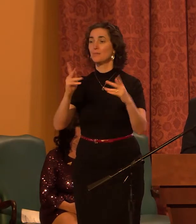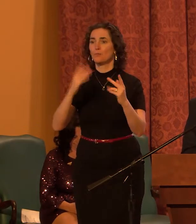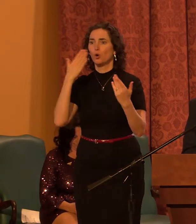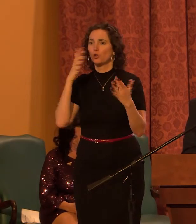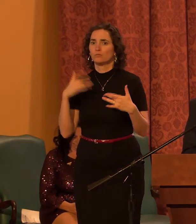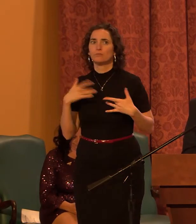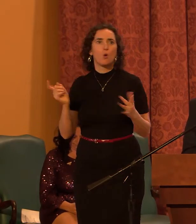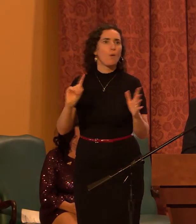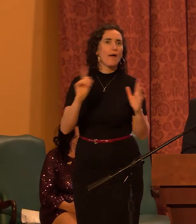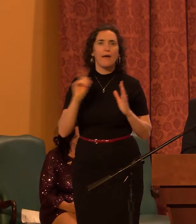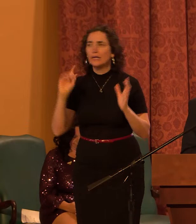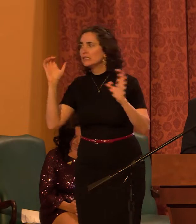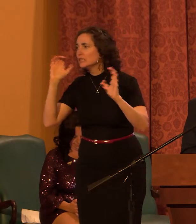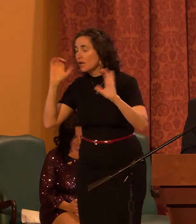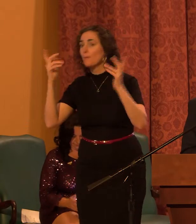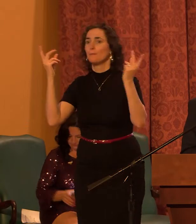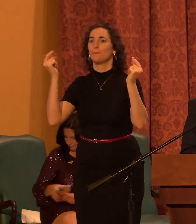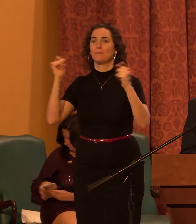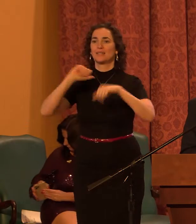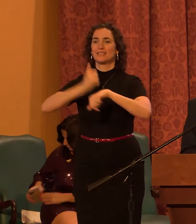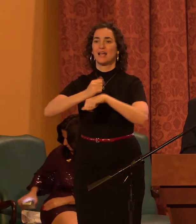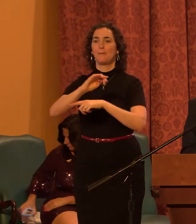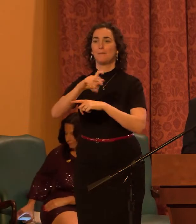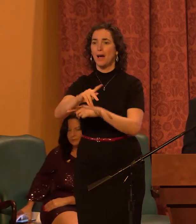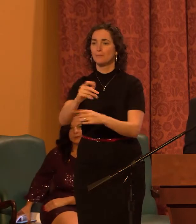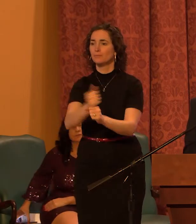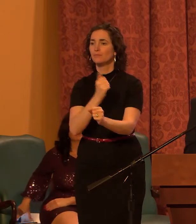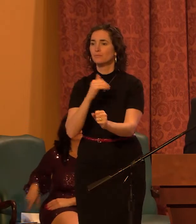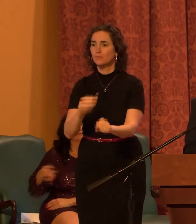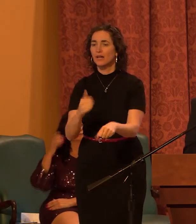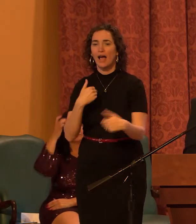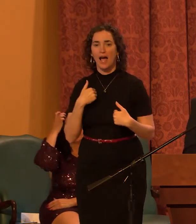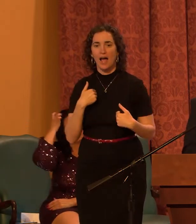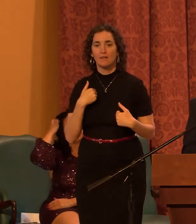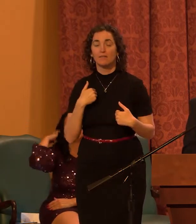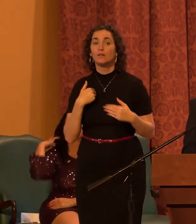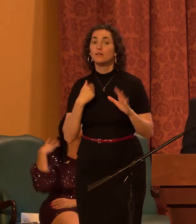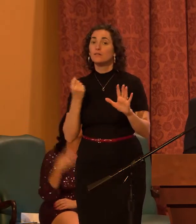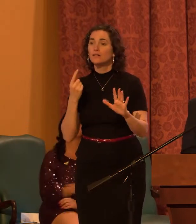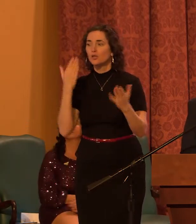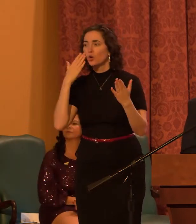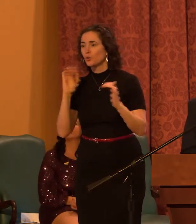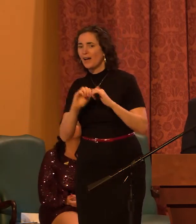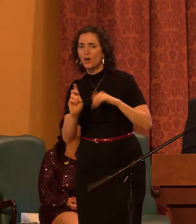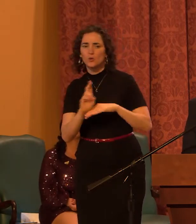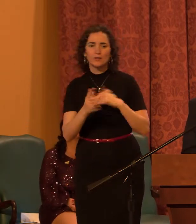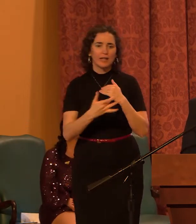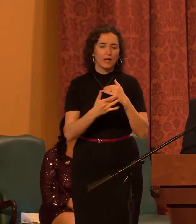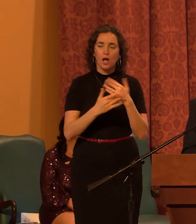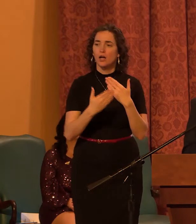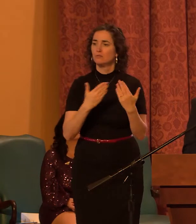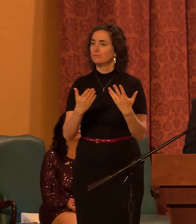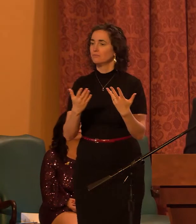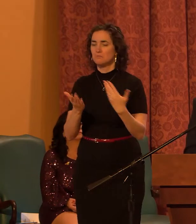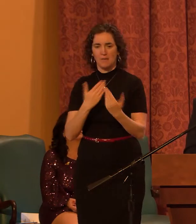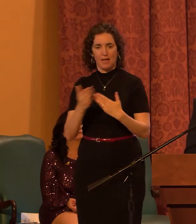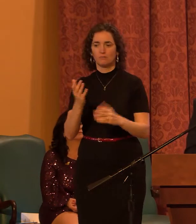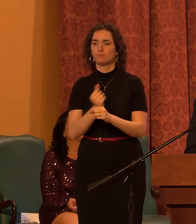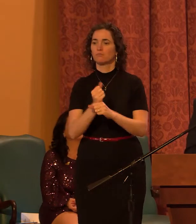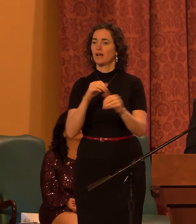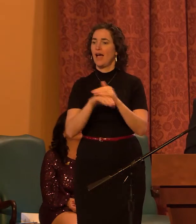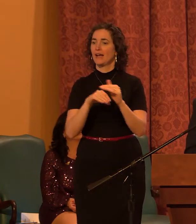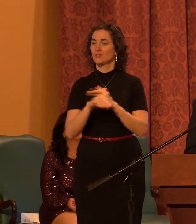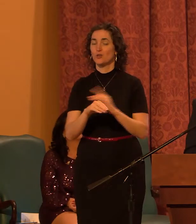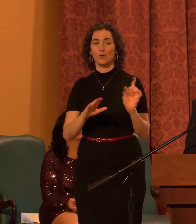immediately developed a map that allowed us to have that without knowing too much about how to use the technology. So that's the sort of thing he's